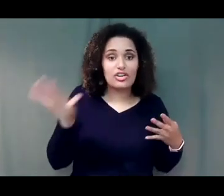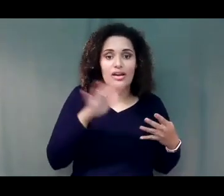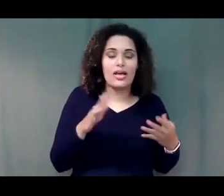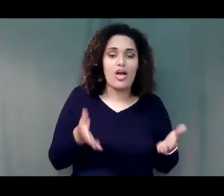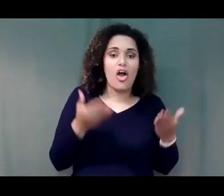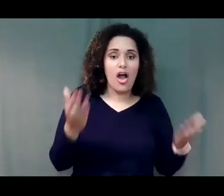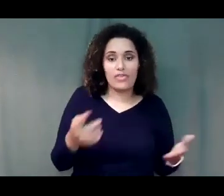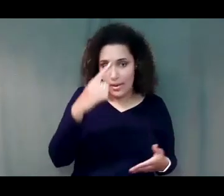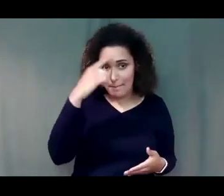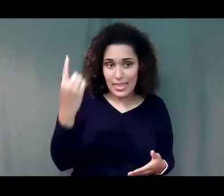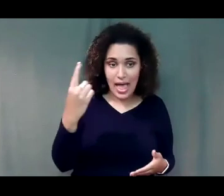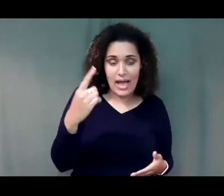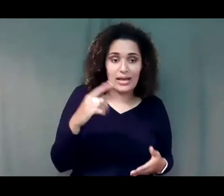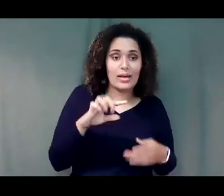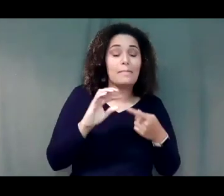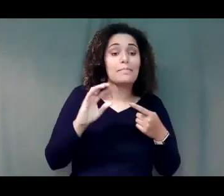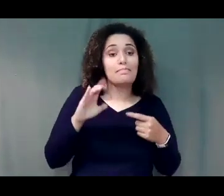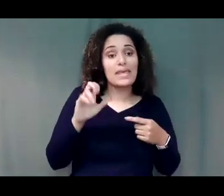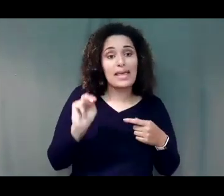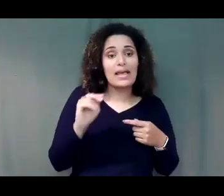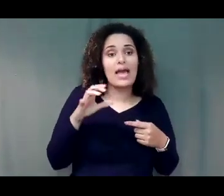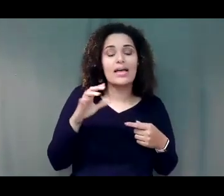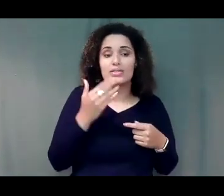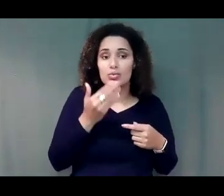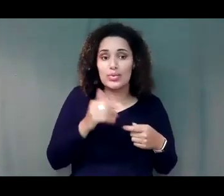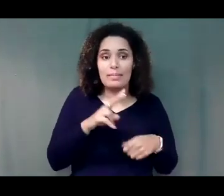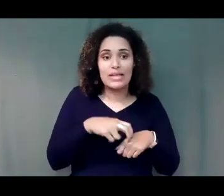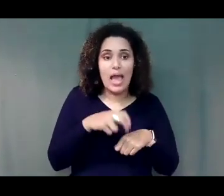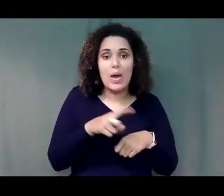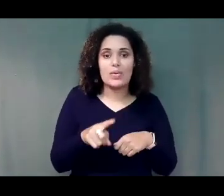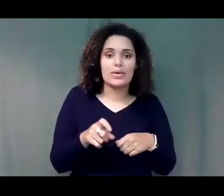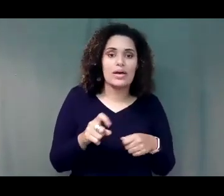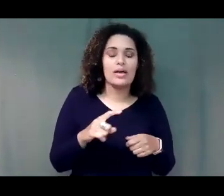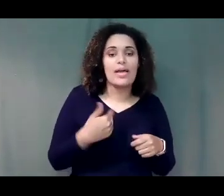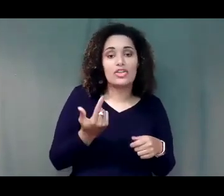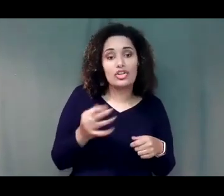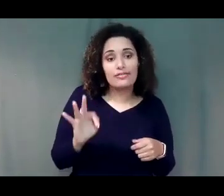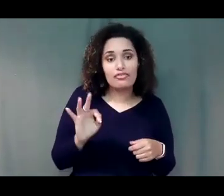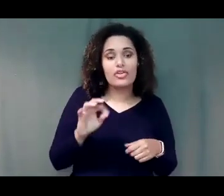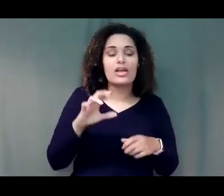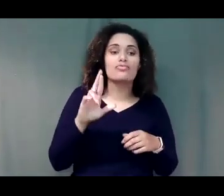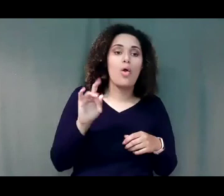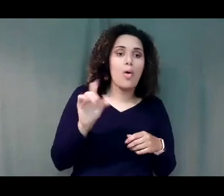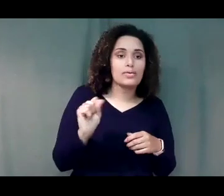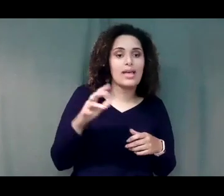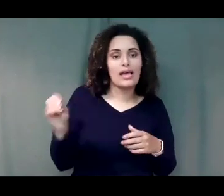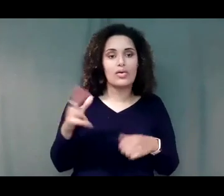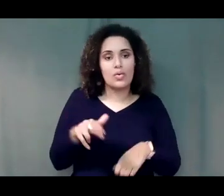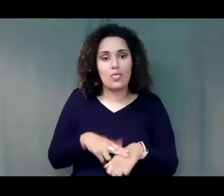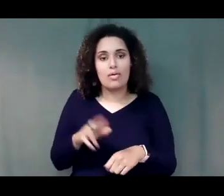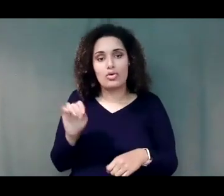is black bean and sweet potato soup. So, and then we get soup, and we have gluten-free rolls and regular rolls to go with that. I think those were